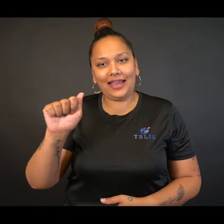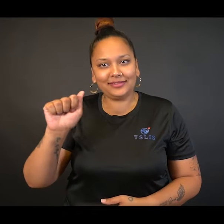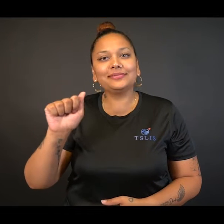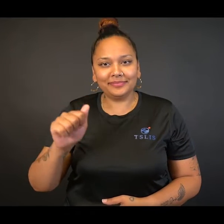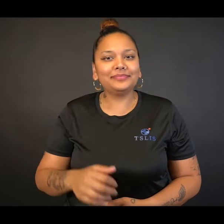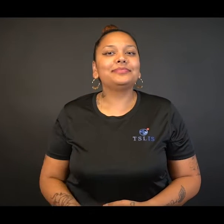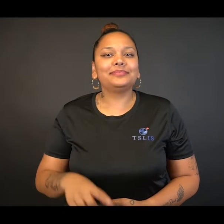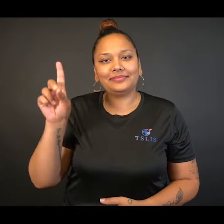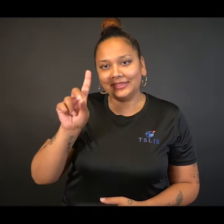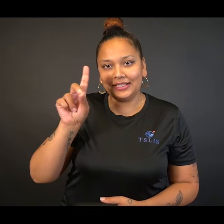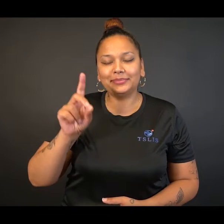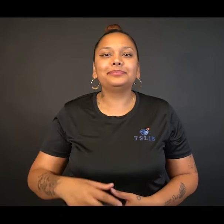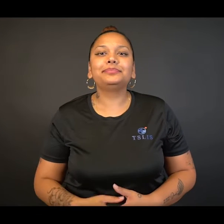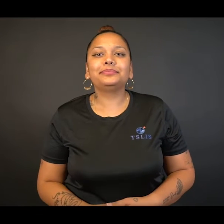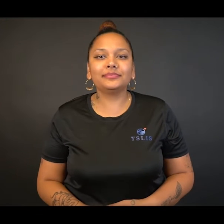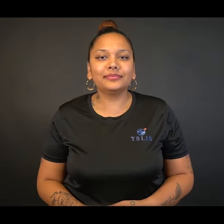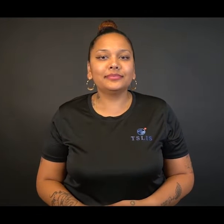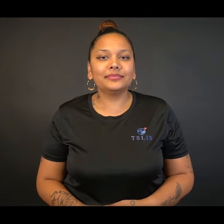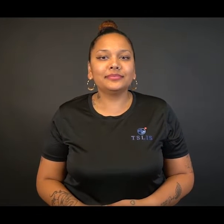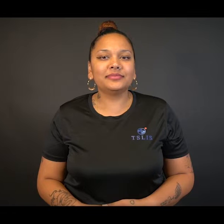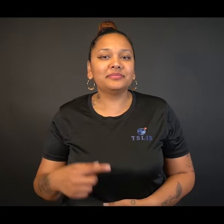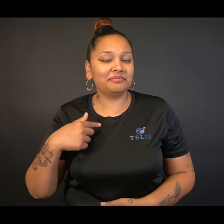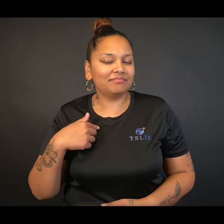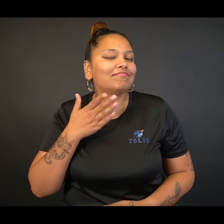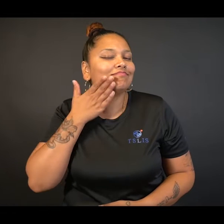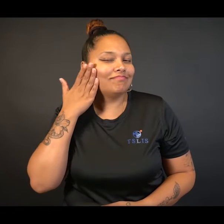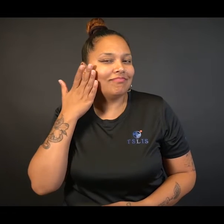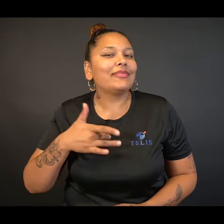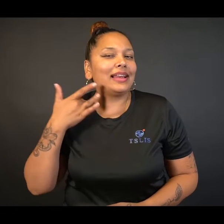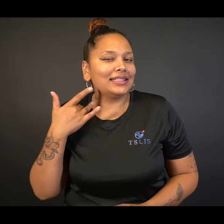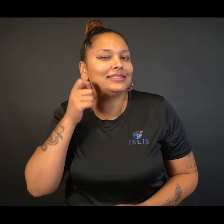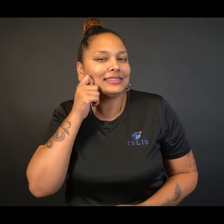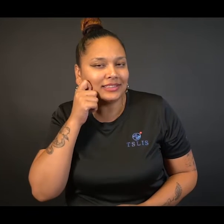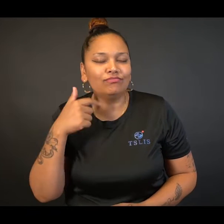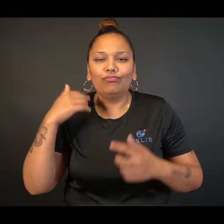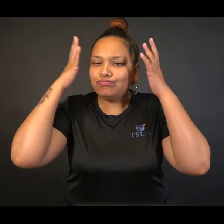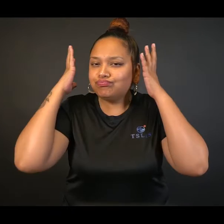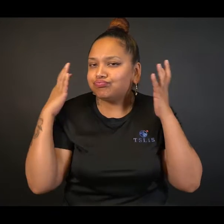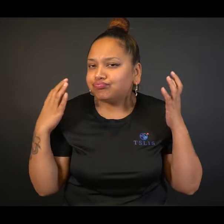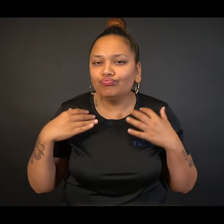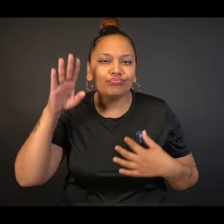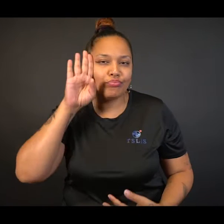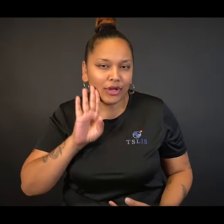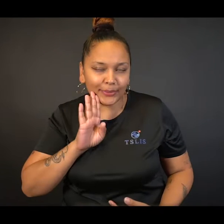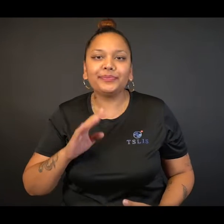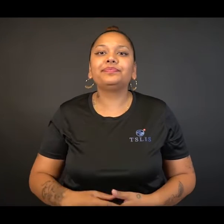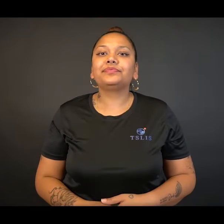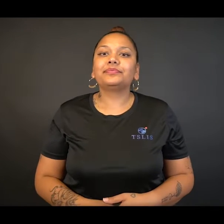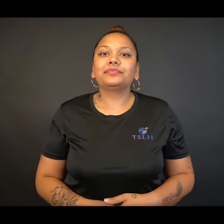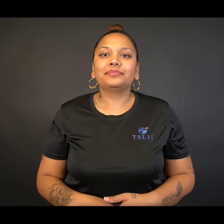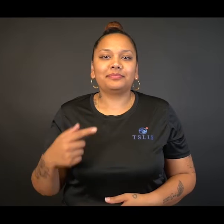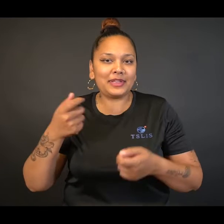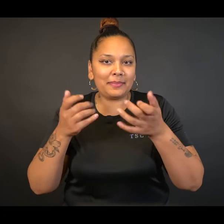My name is Daniela Levi Pinto. I am a fair-skinned woman with long, curly brown hair. I